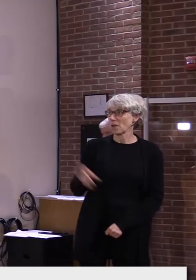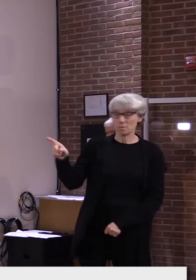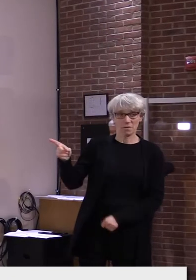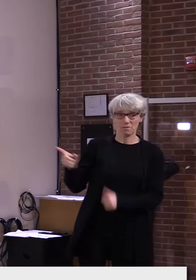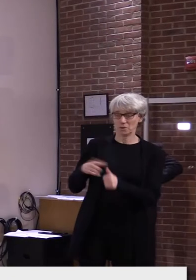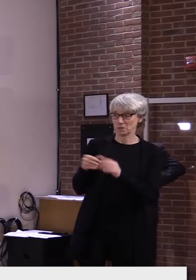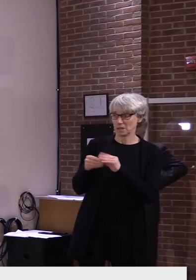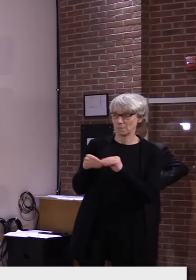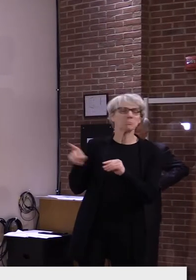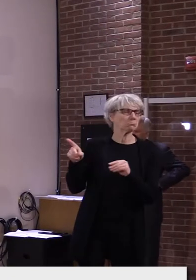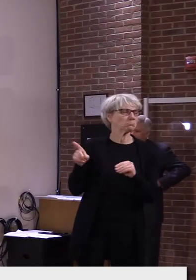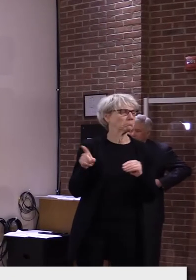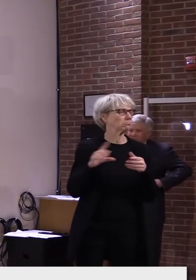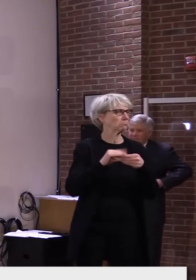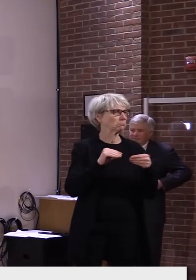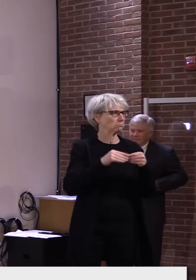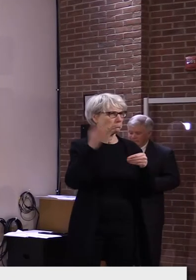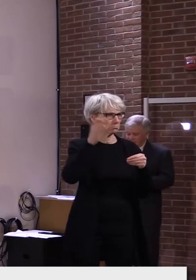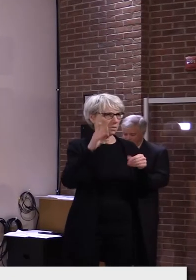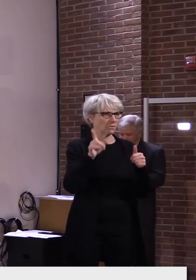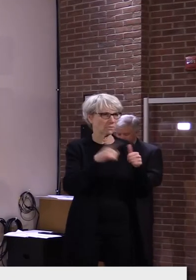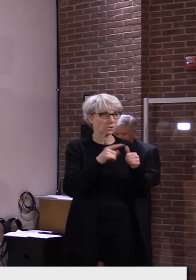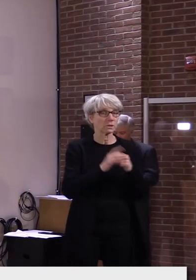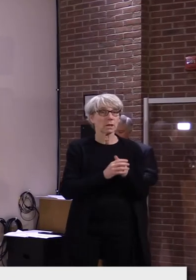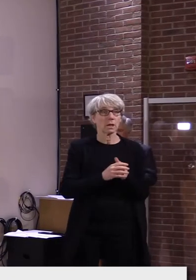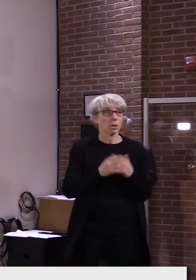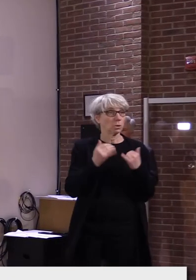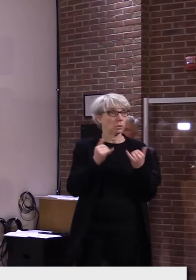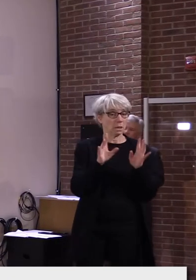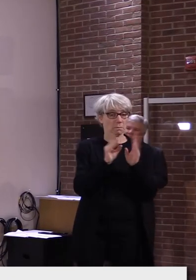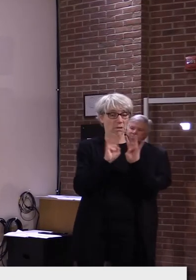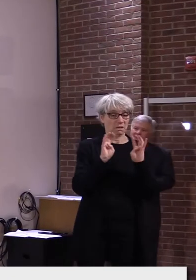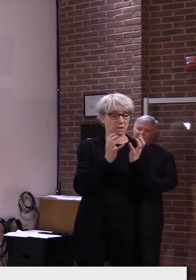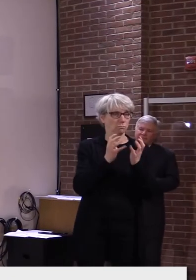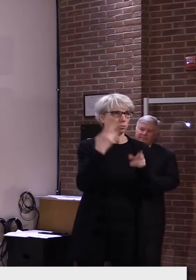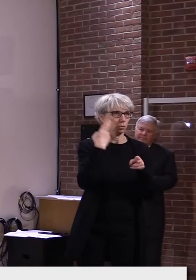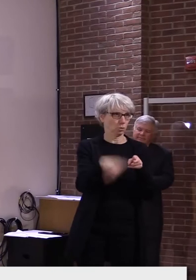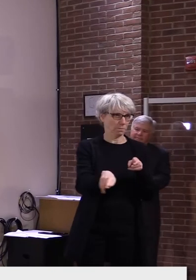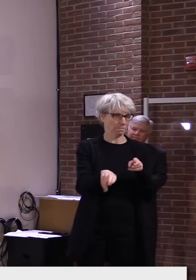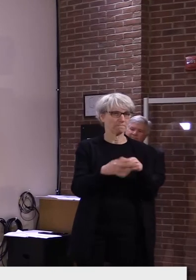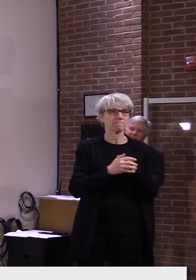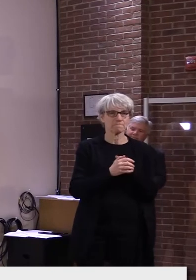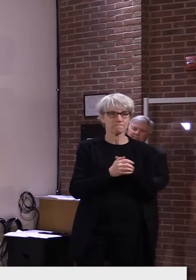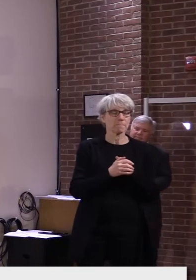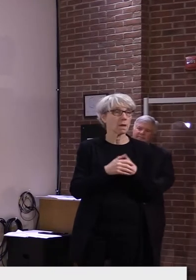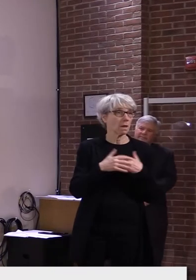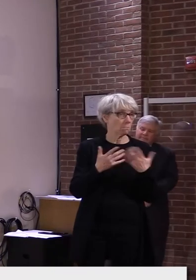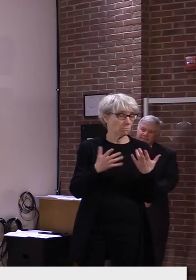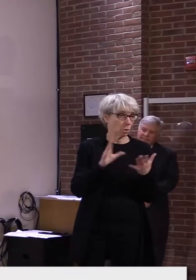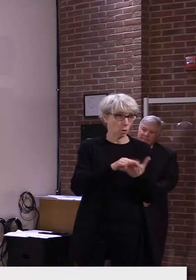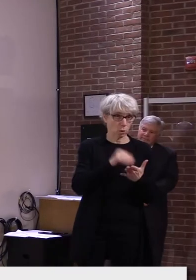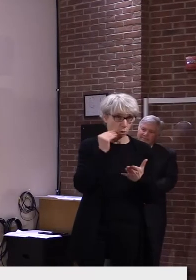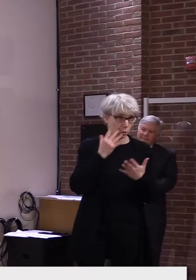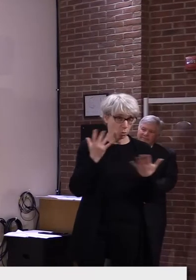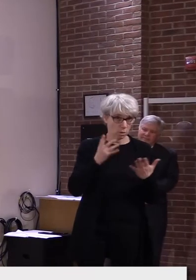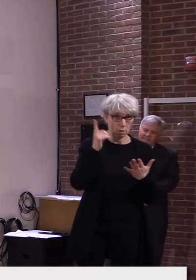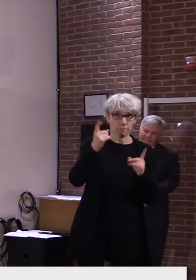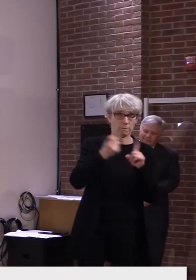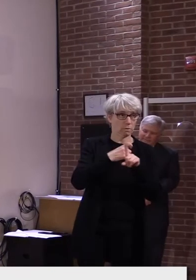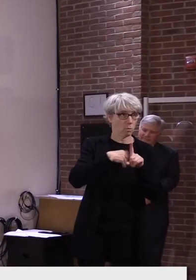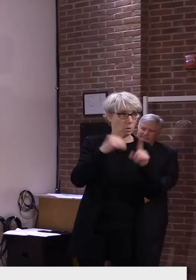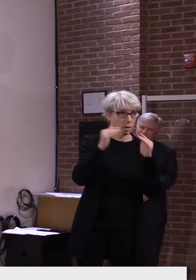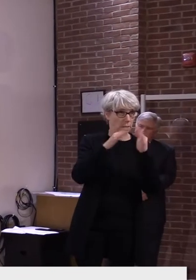Yeah, a few comments. Fairly short call today on the White House call. But here's what we heard from White House